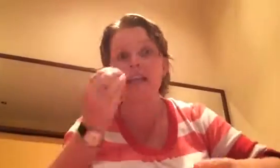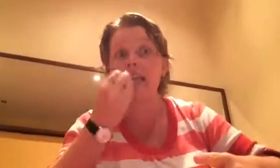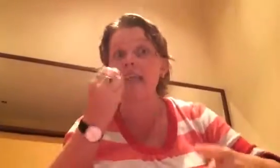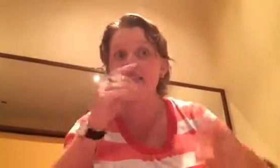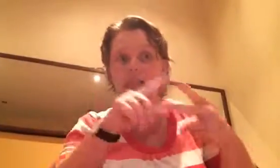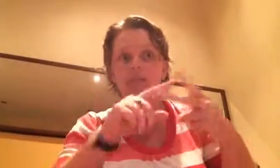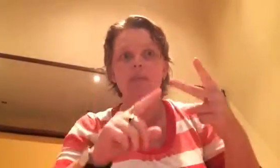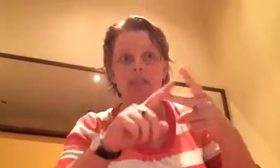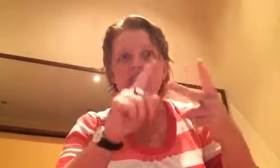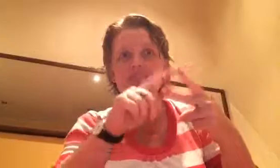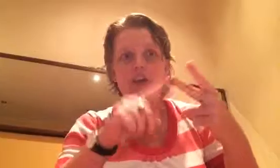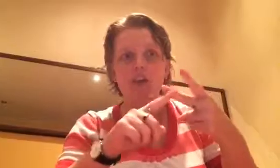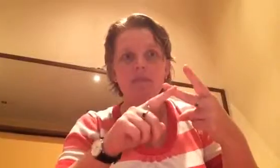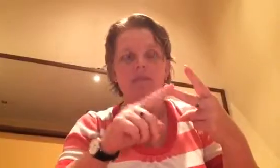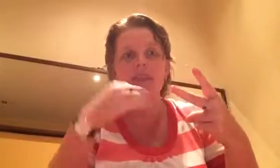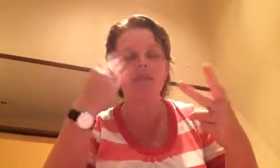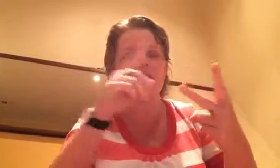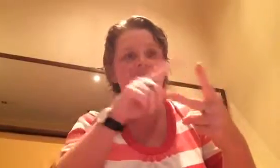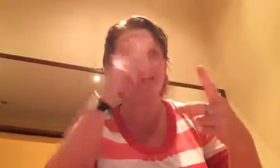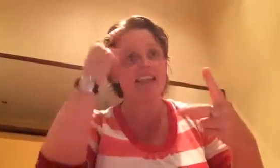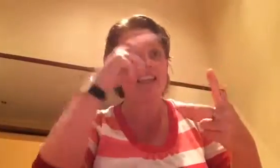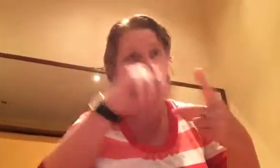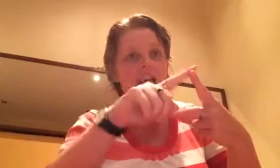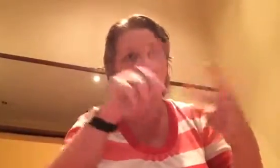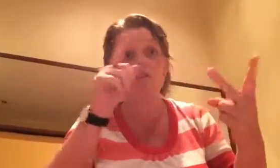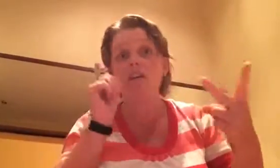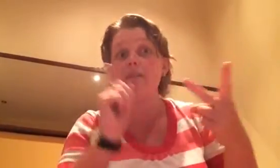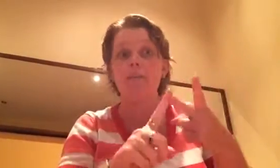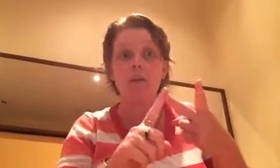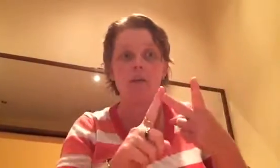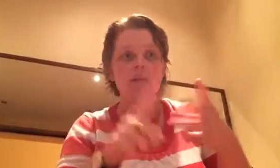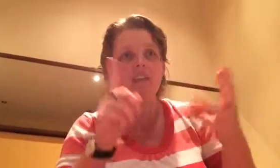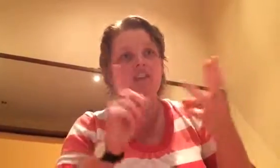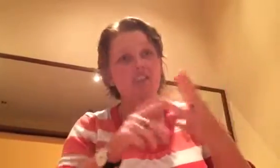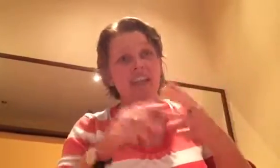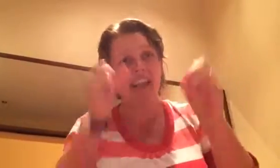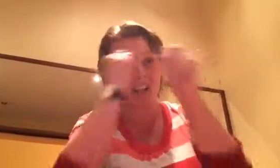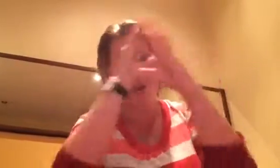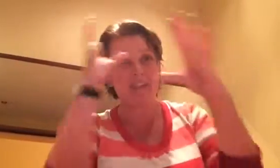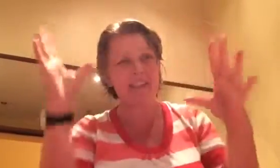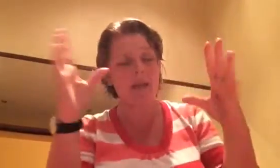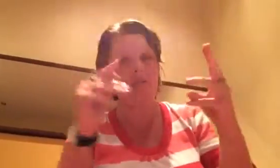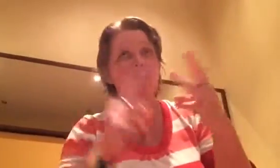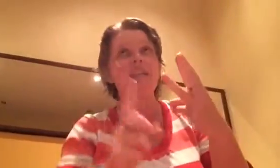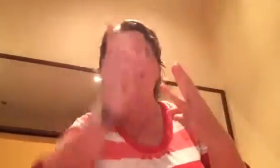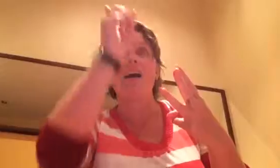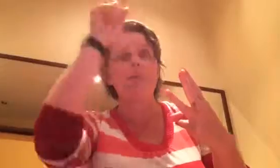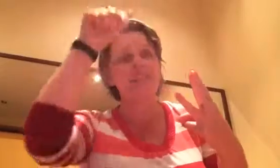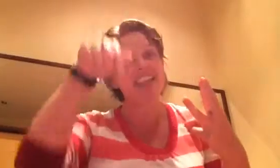and eating, so we did some verbs, so everything, nouns, verbs. Looking at concepts, we did up and